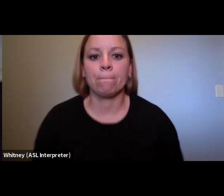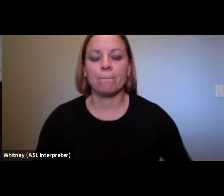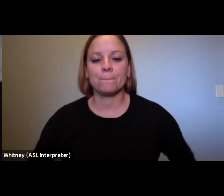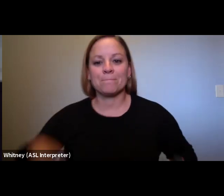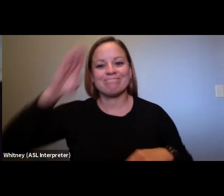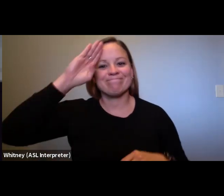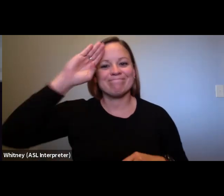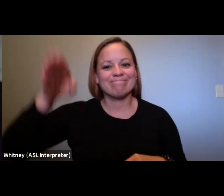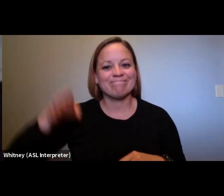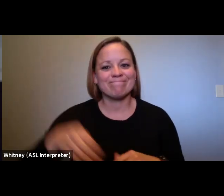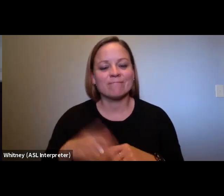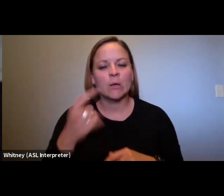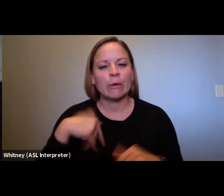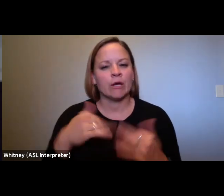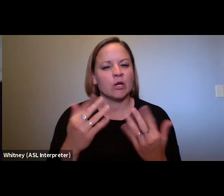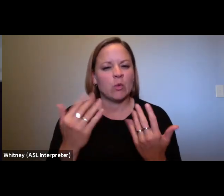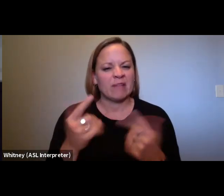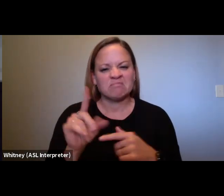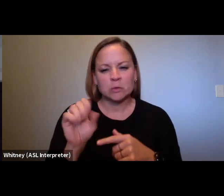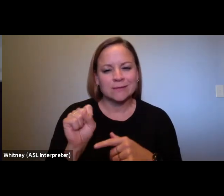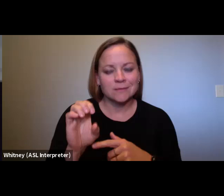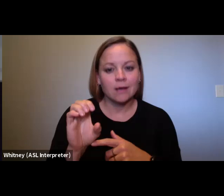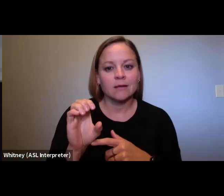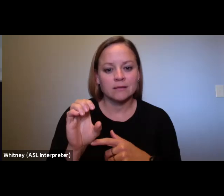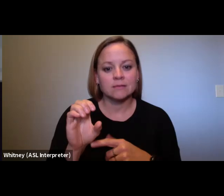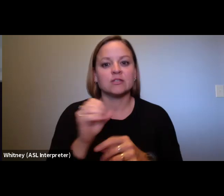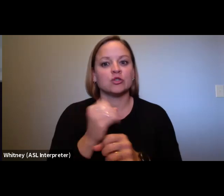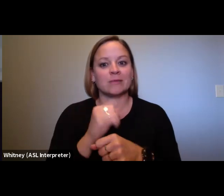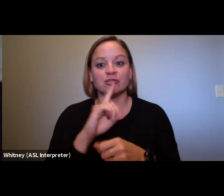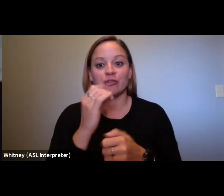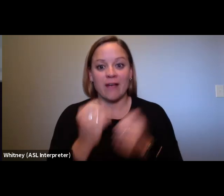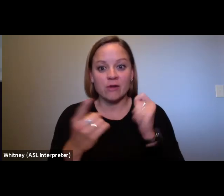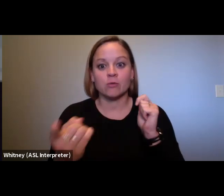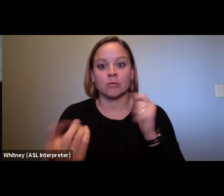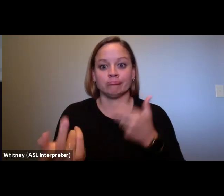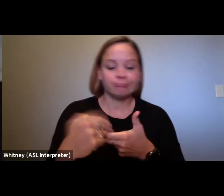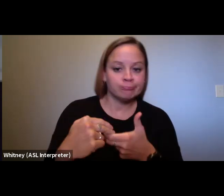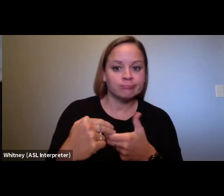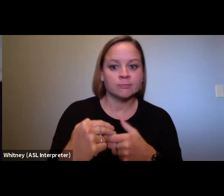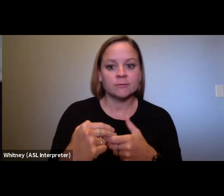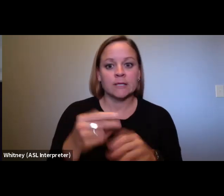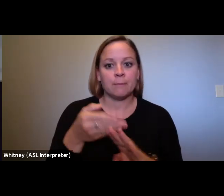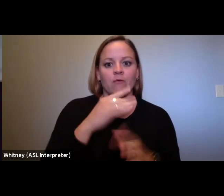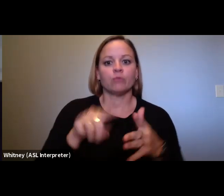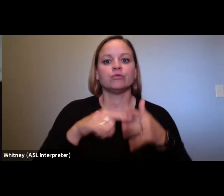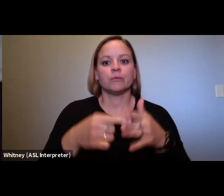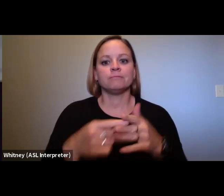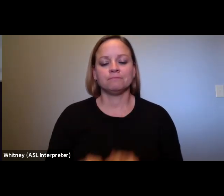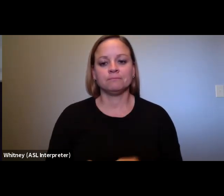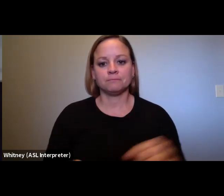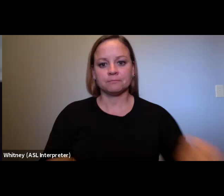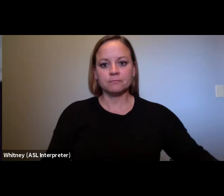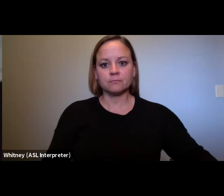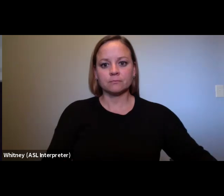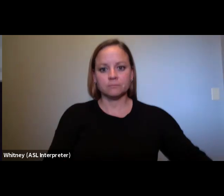Hey folks, we're going to wait just about 20 seconds to make sure everyone's connected before we start.